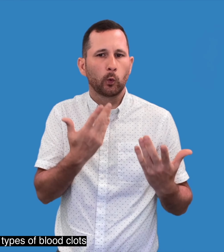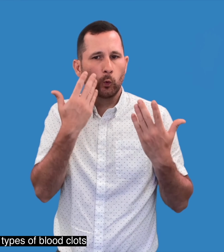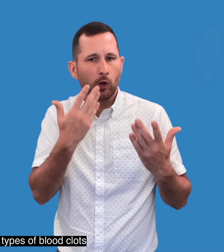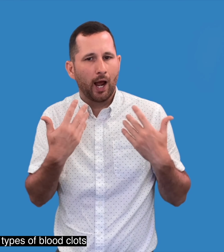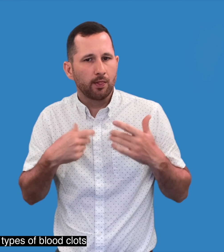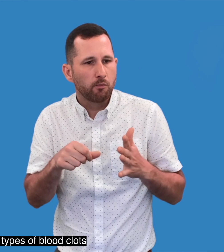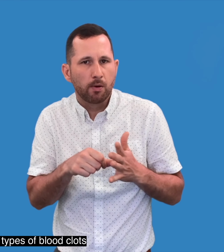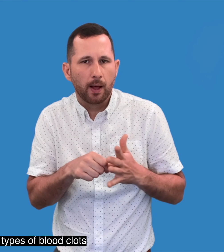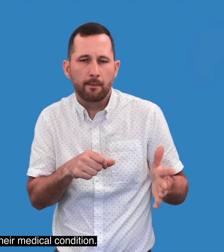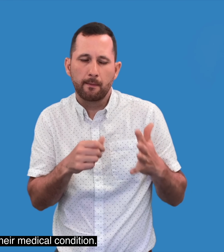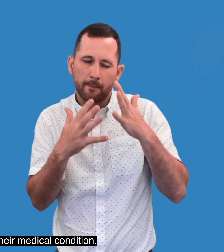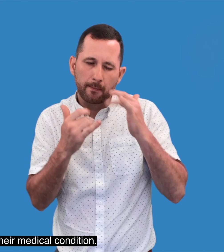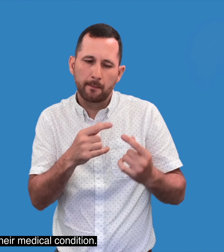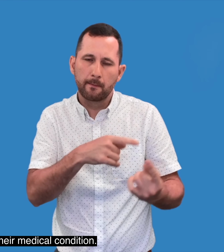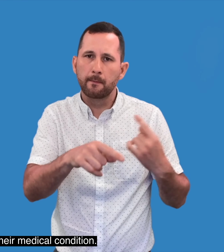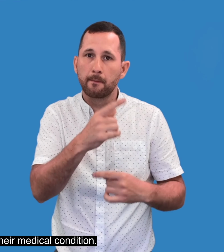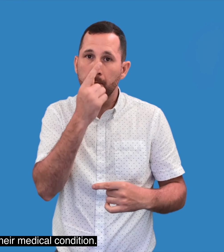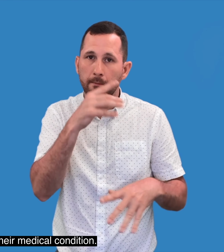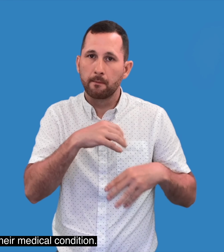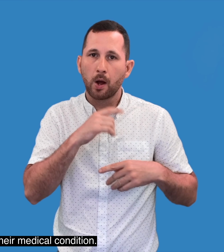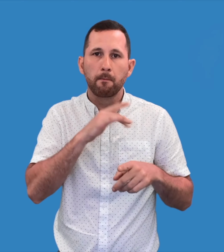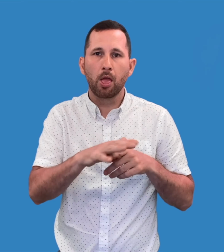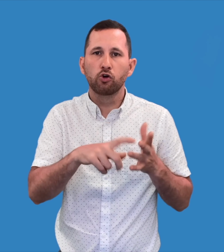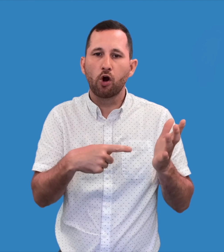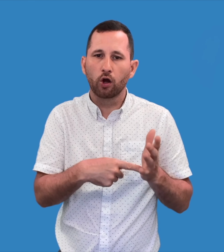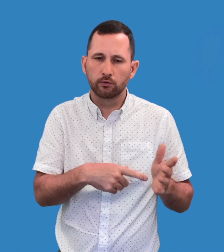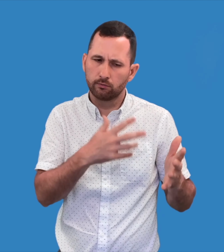blood clots because of their medical condition.